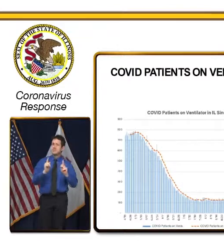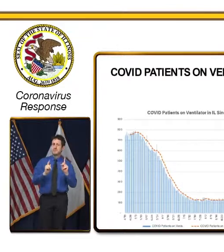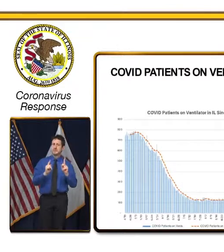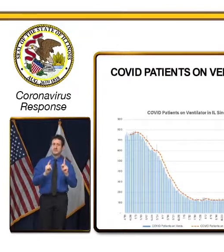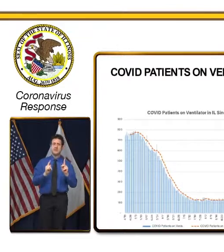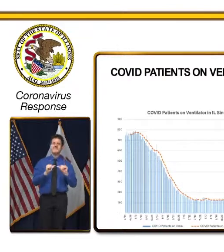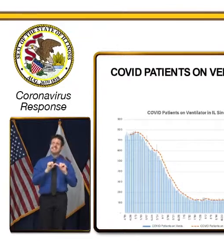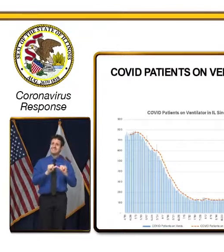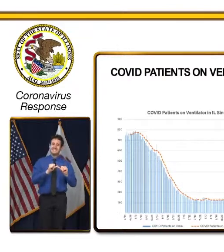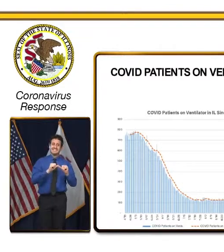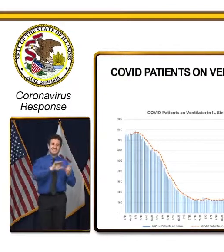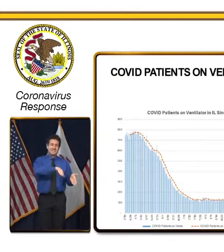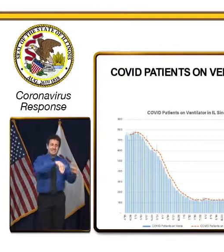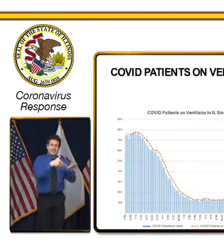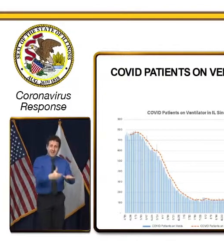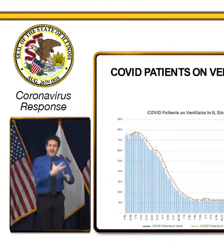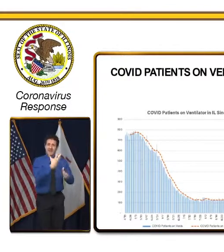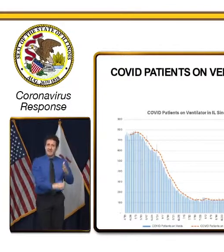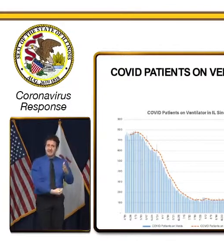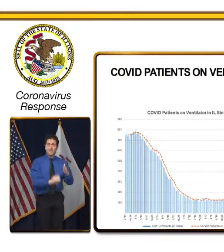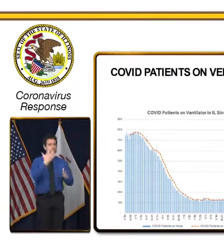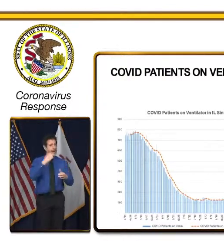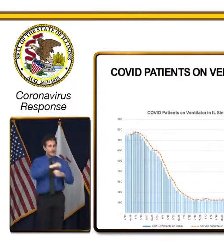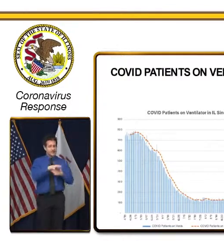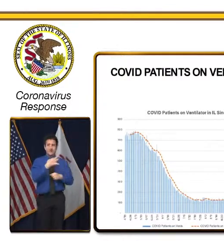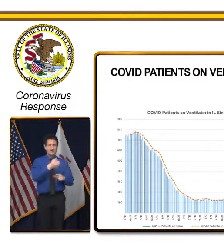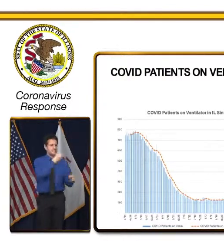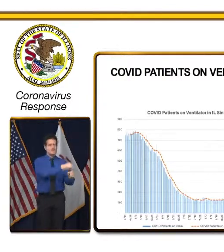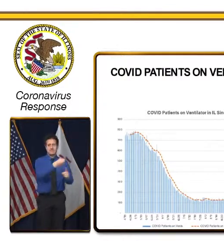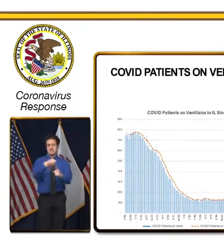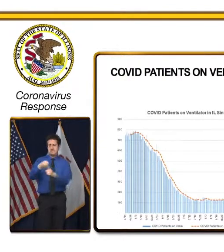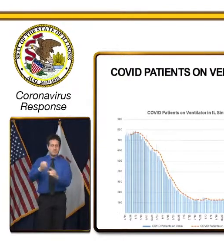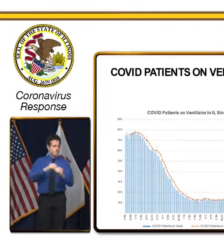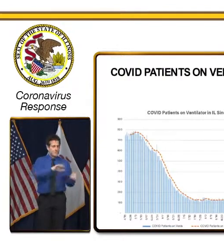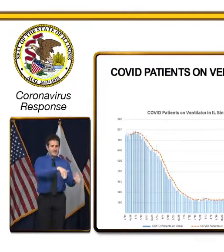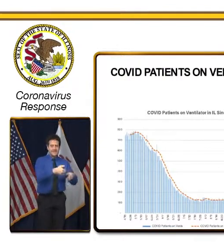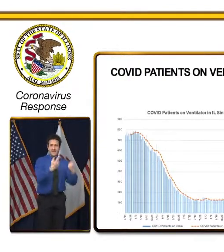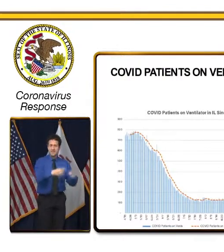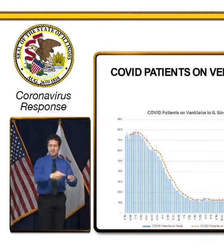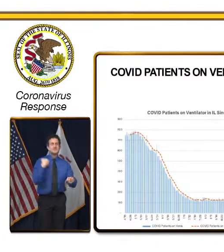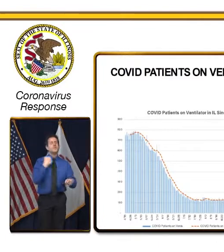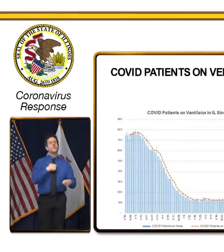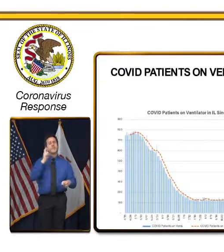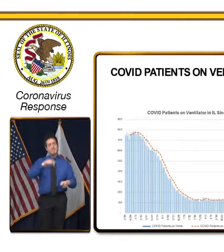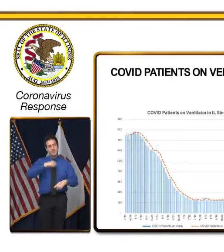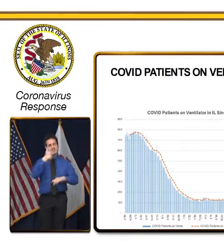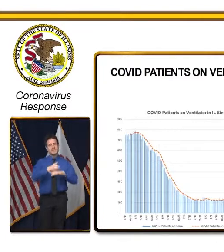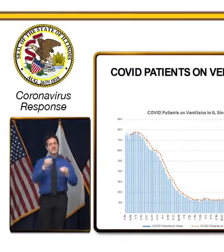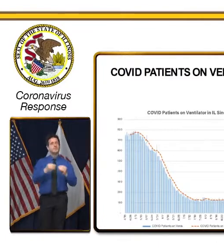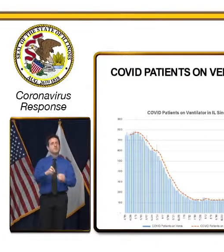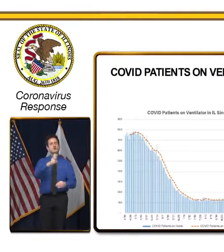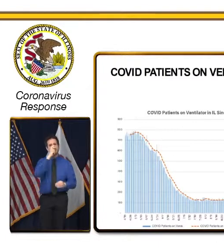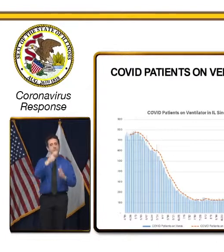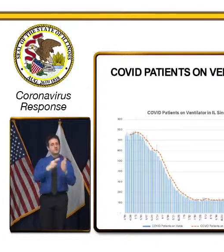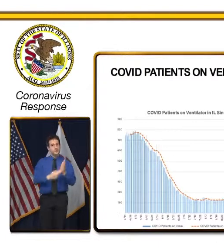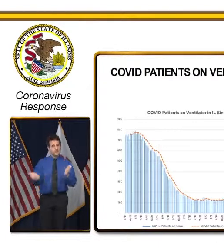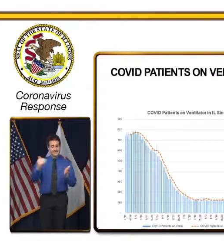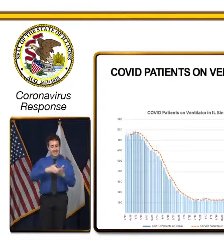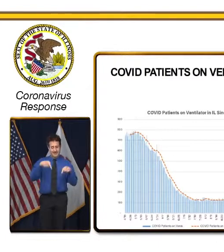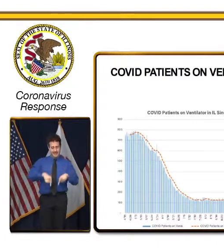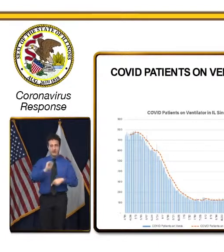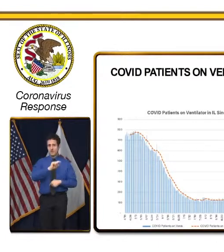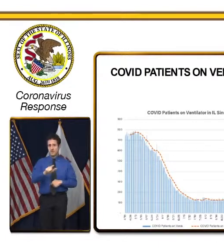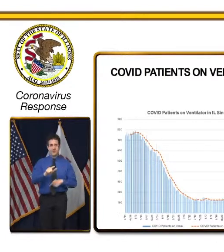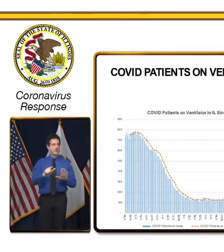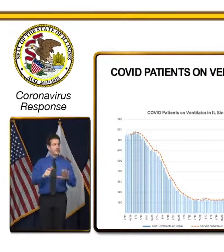lose their lives to this disease, we're going to implement further statewide mitigations, which nobody, and I mean